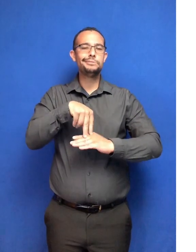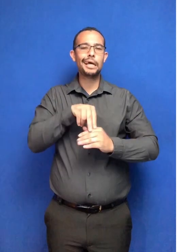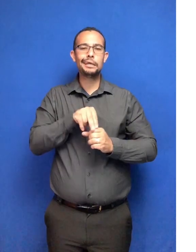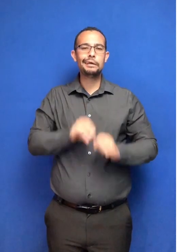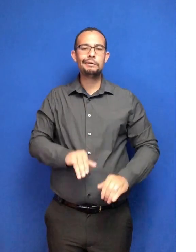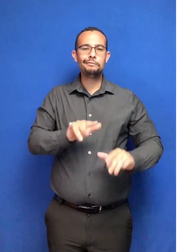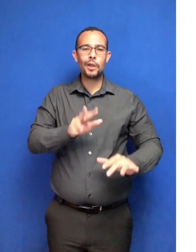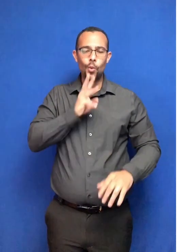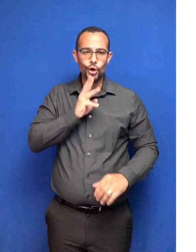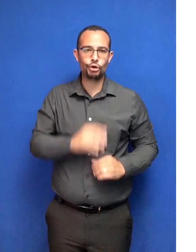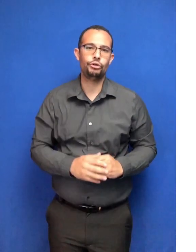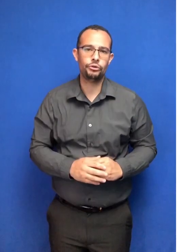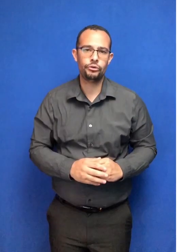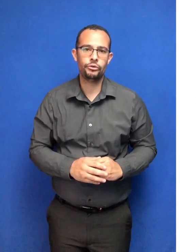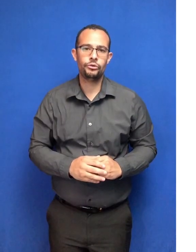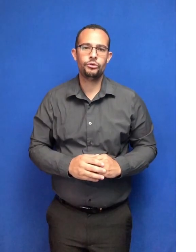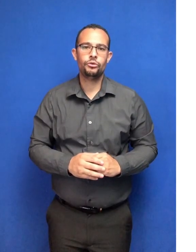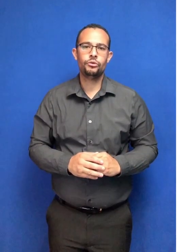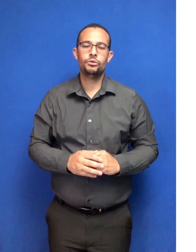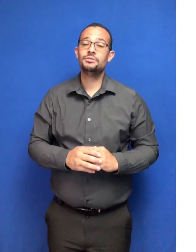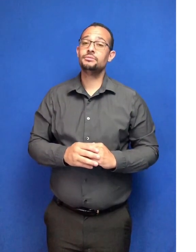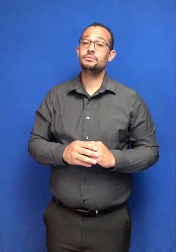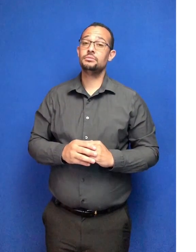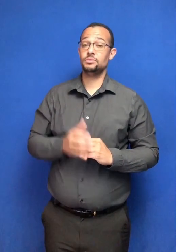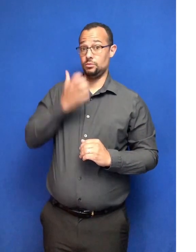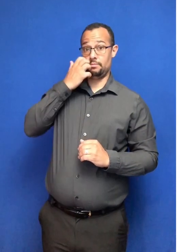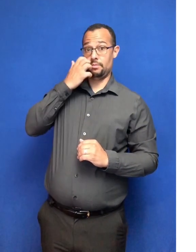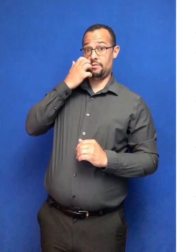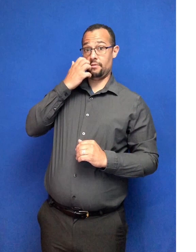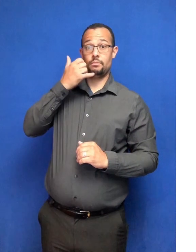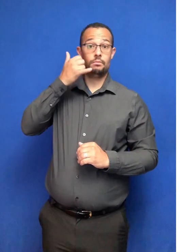Save phone calls for emergencies. Save the battery on your phone at this time.